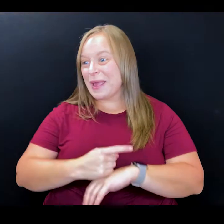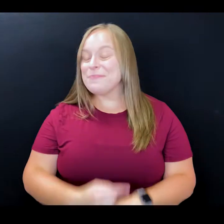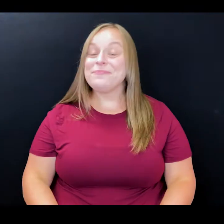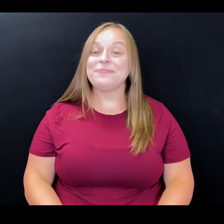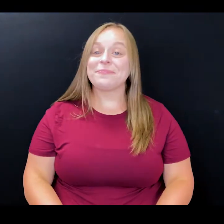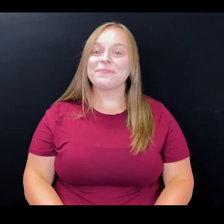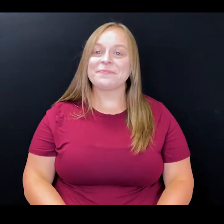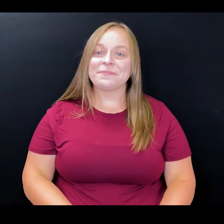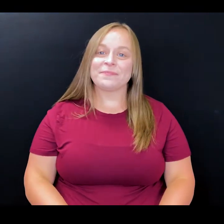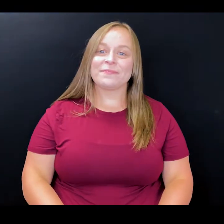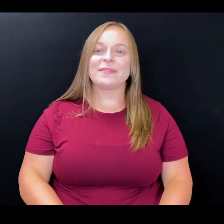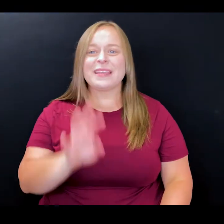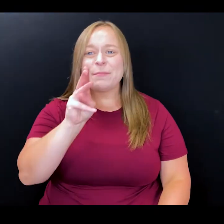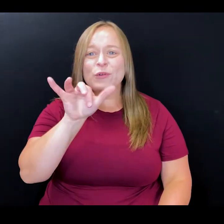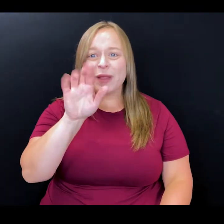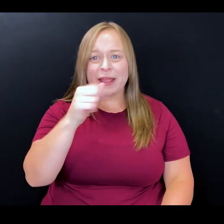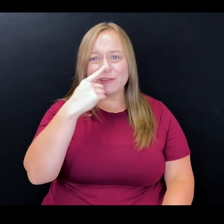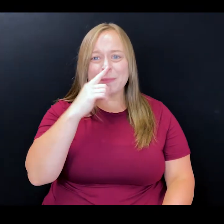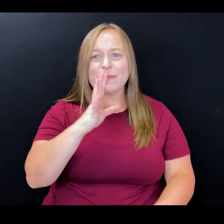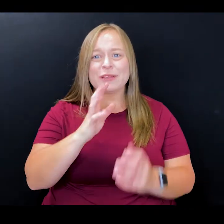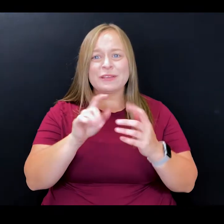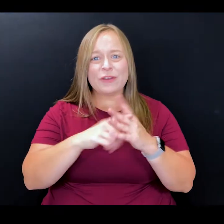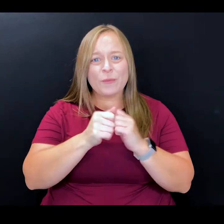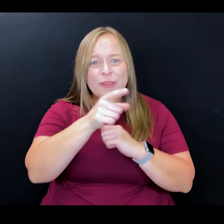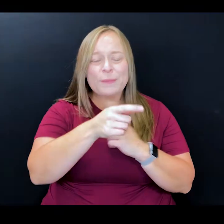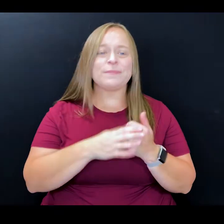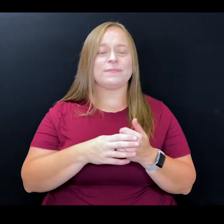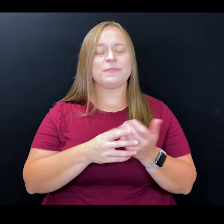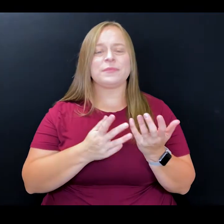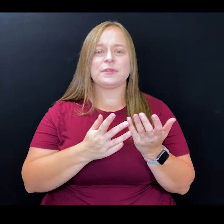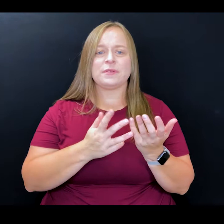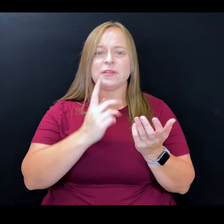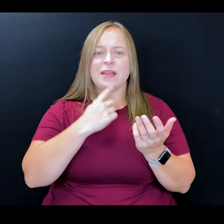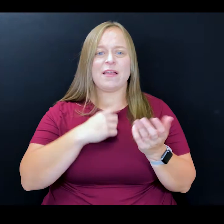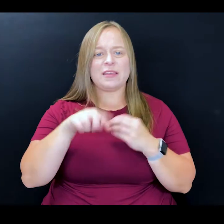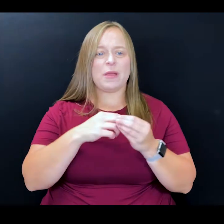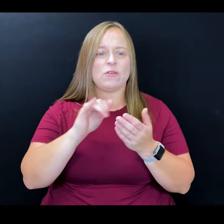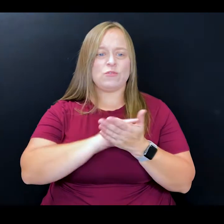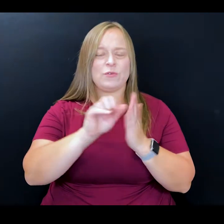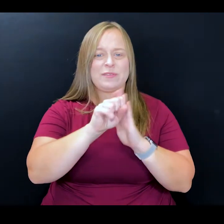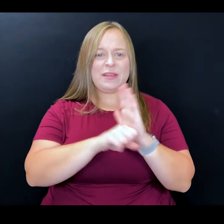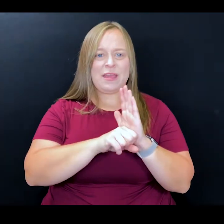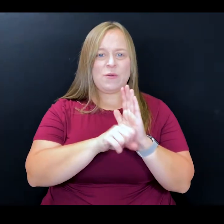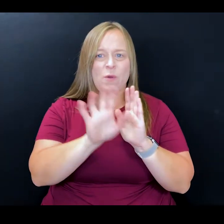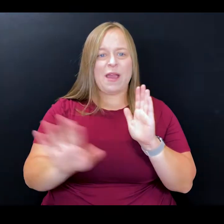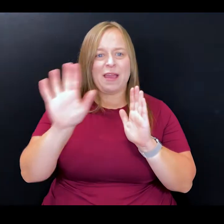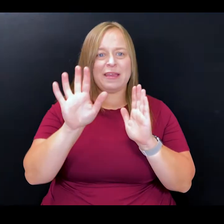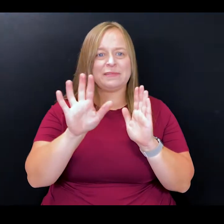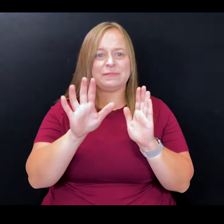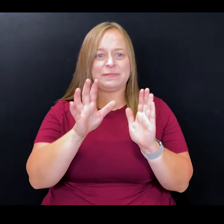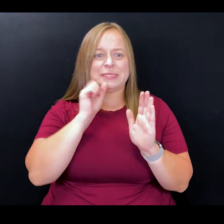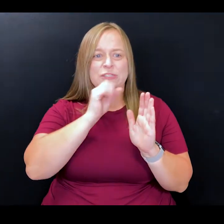today. María, let's get started with you. Will you tell us about the New York Statewide Senior Action